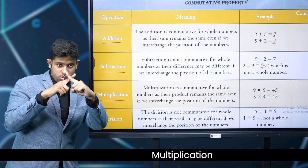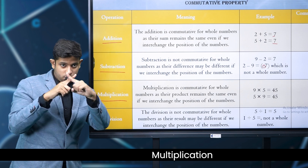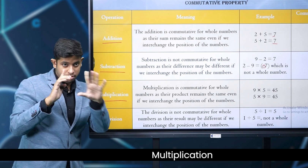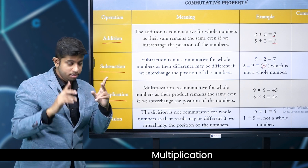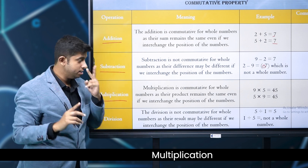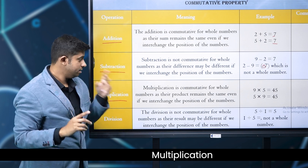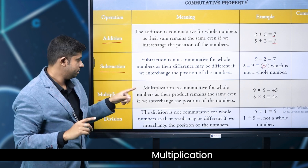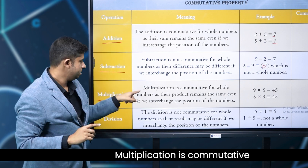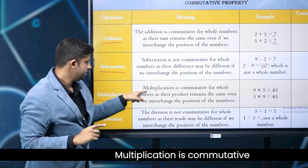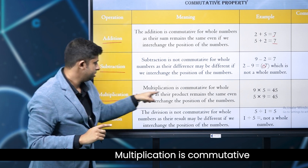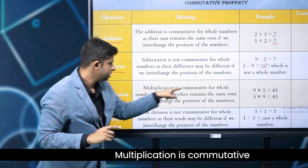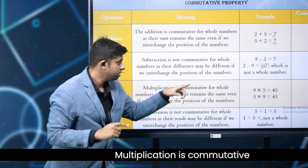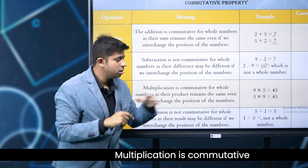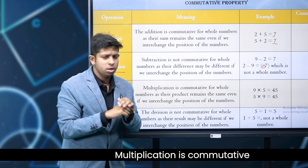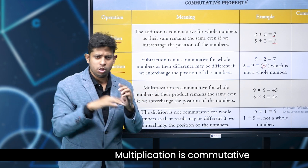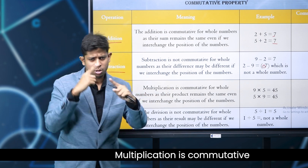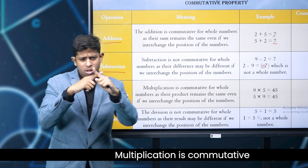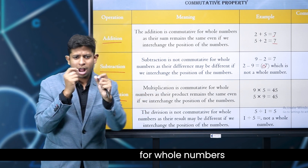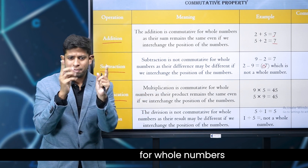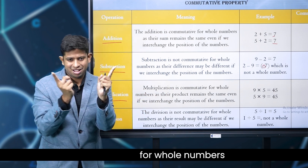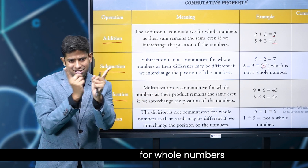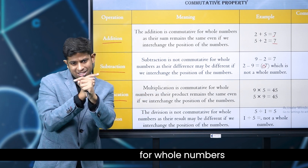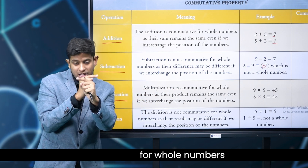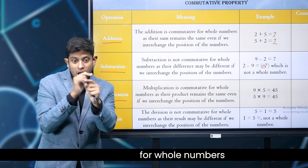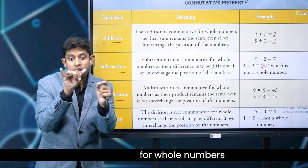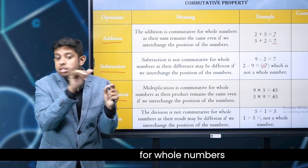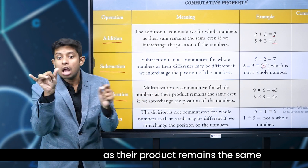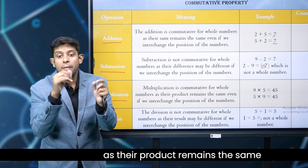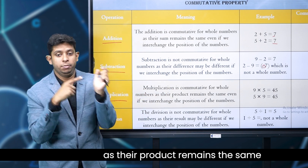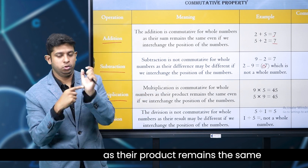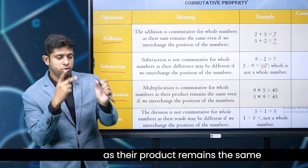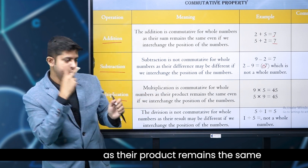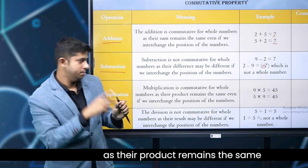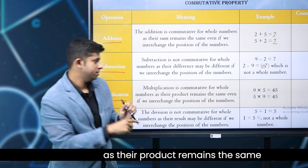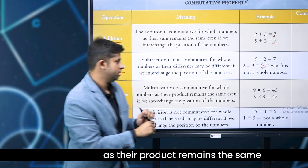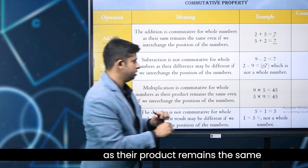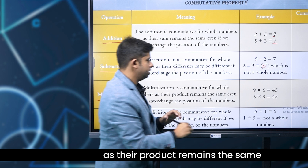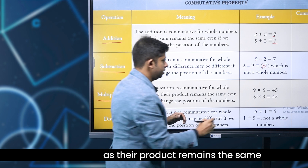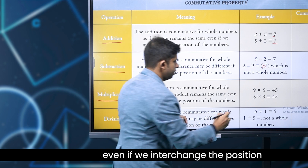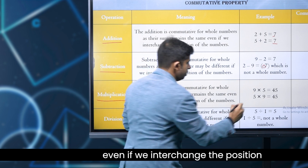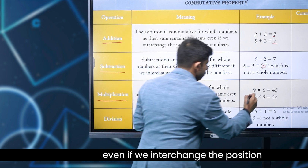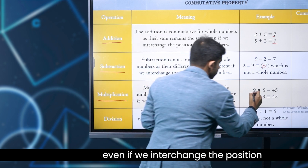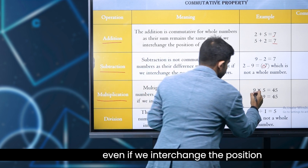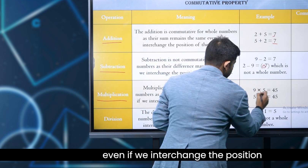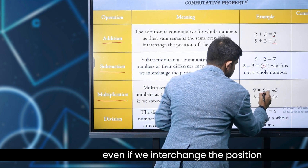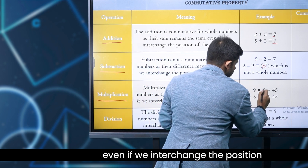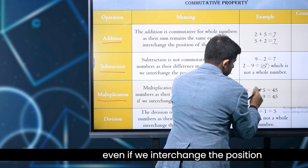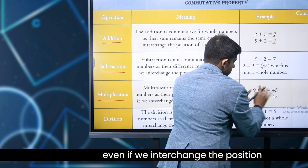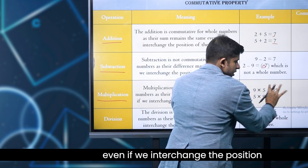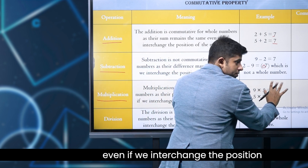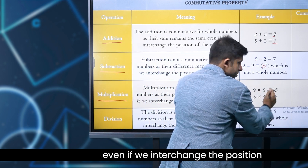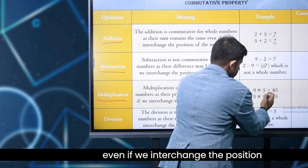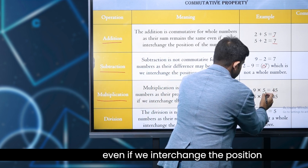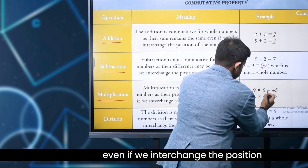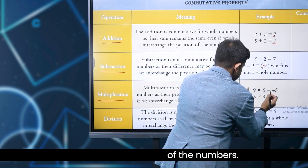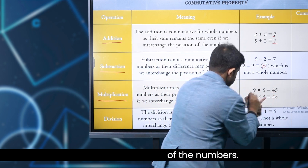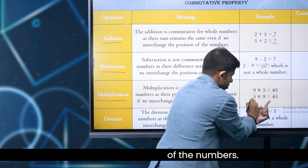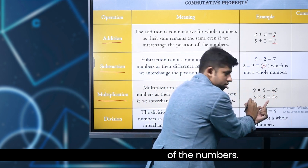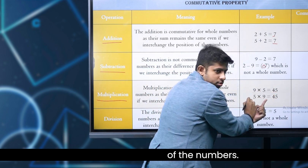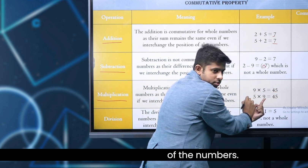Multiplication. Multiplication is commutative for whole numbers as their product remains the same even if we interchange the position of the numbers.